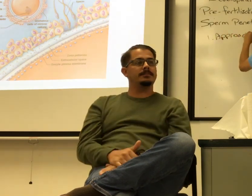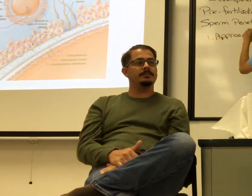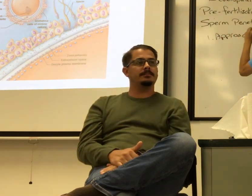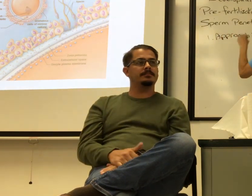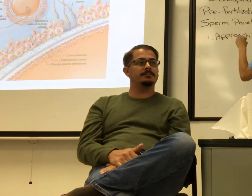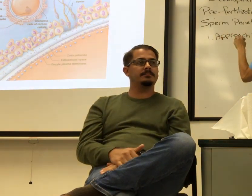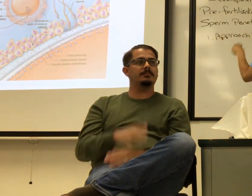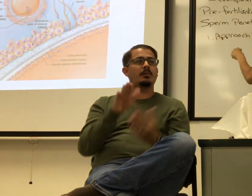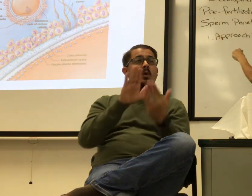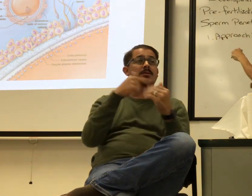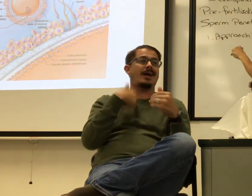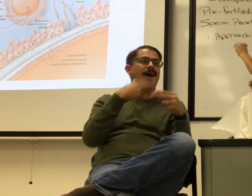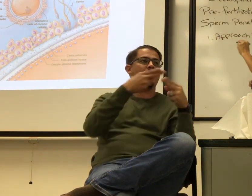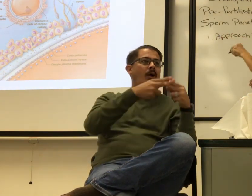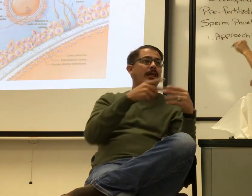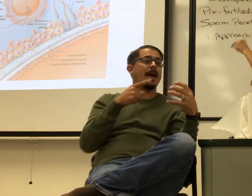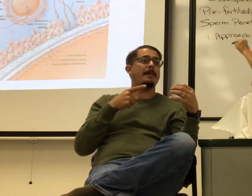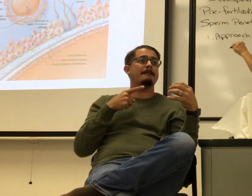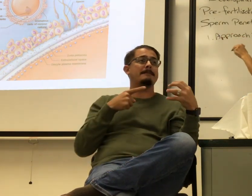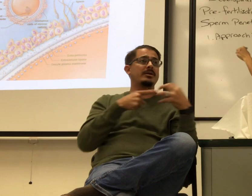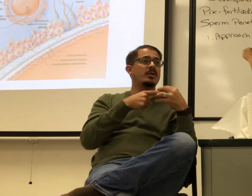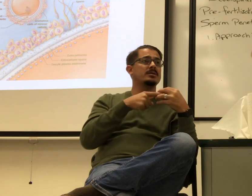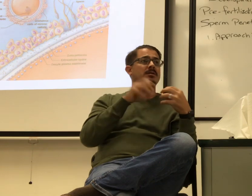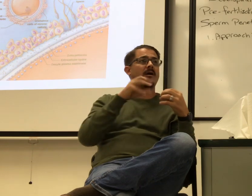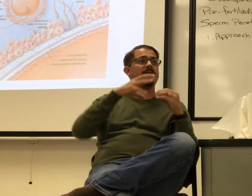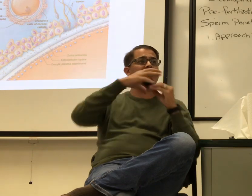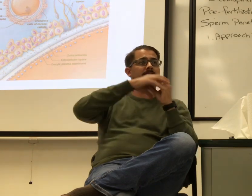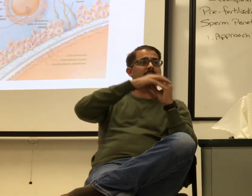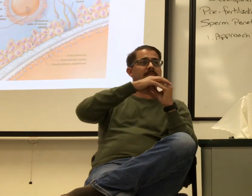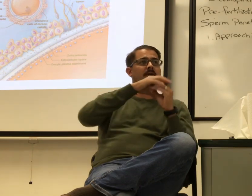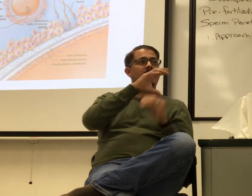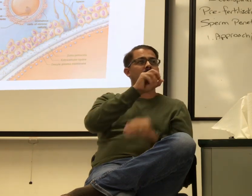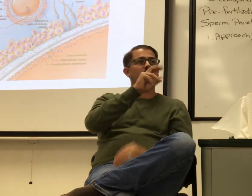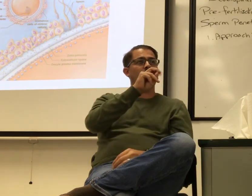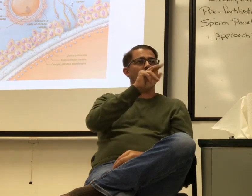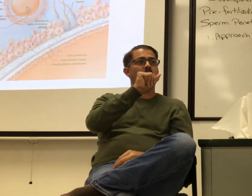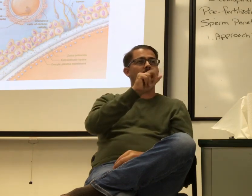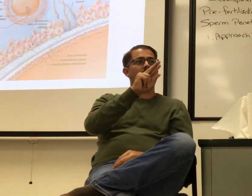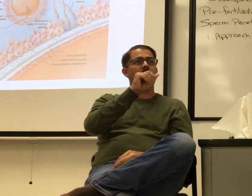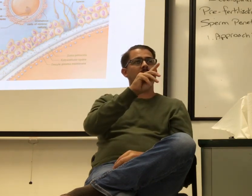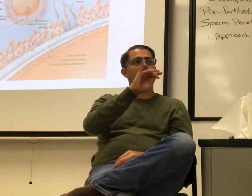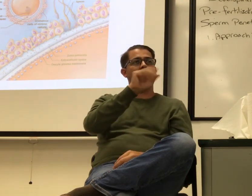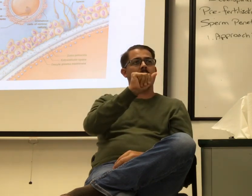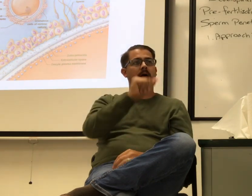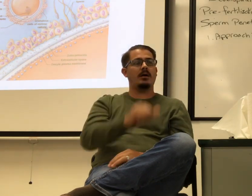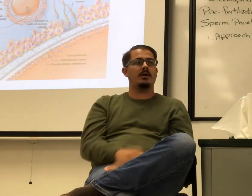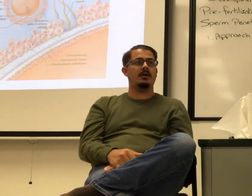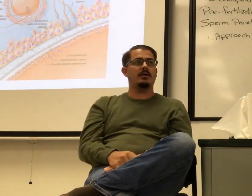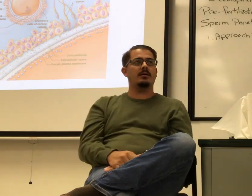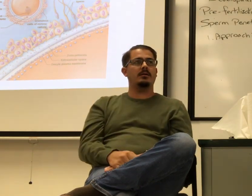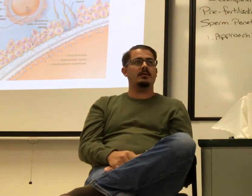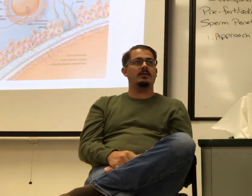I call it penetration of corona radiata. Sperm